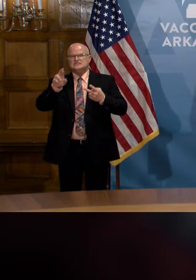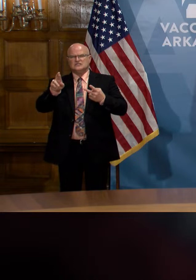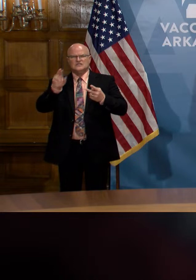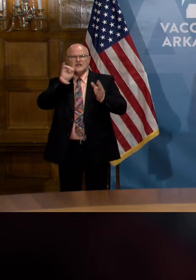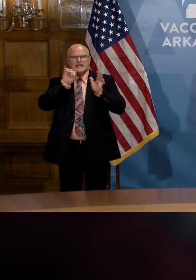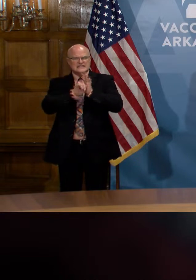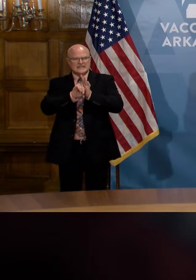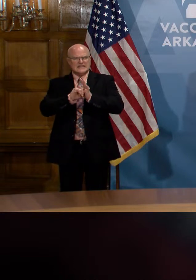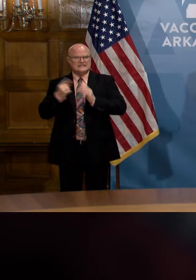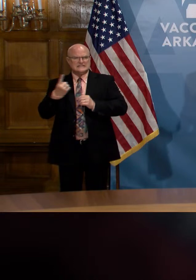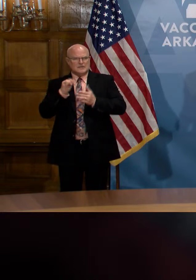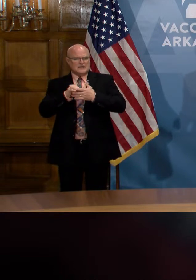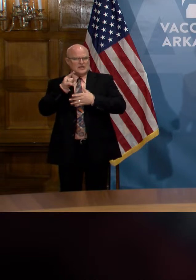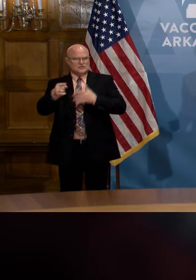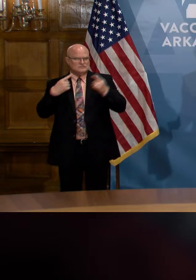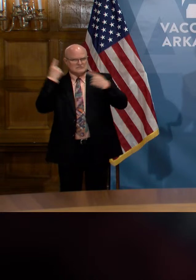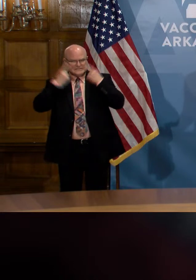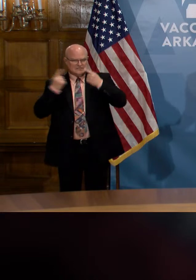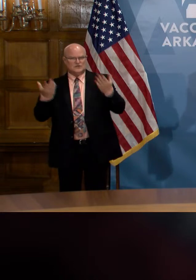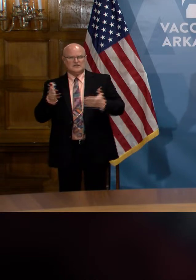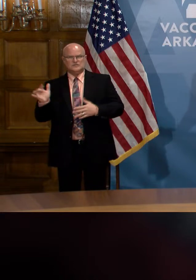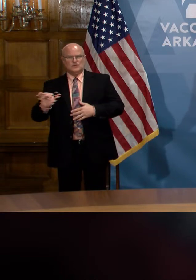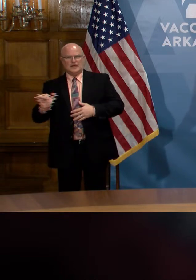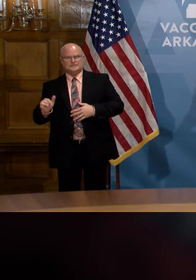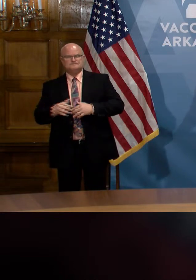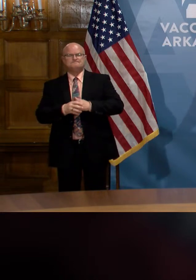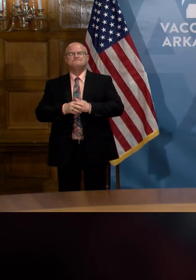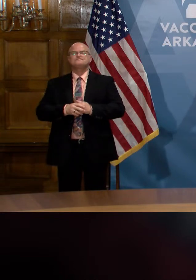that something that you're considering here as well?